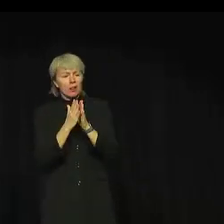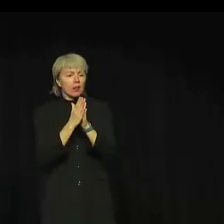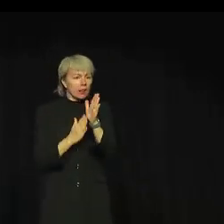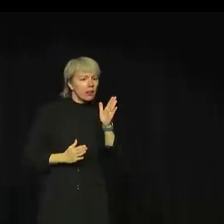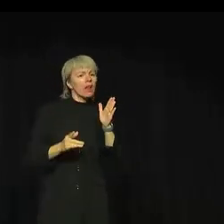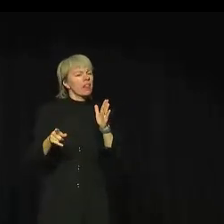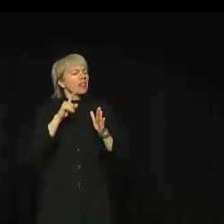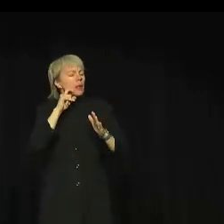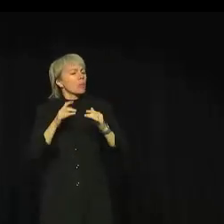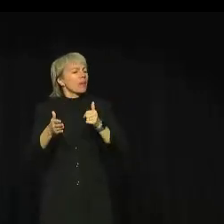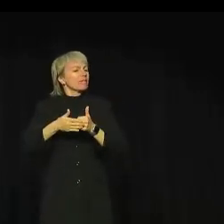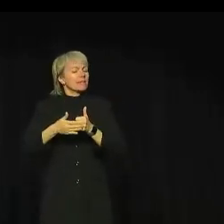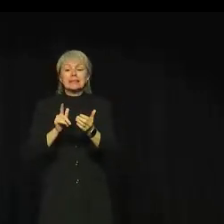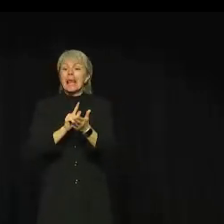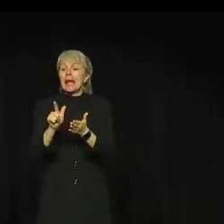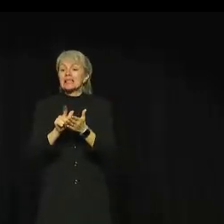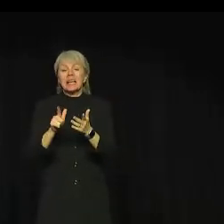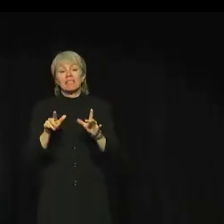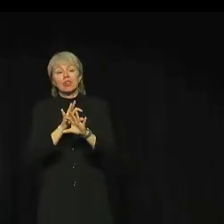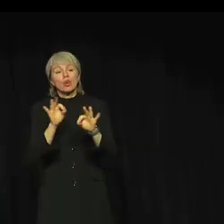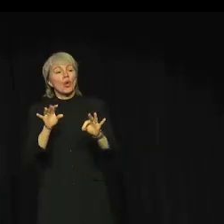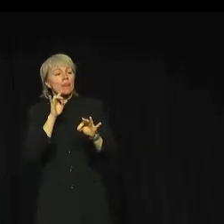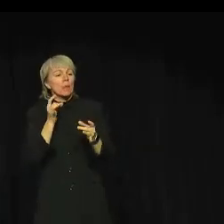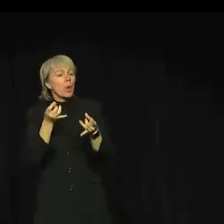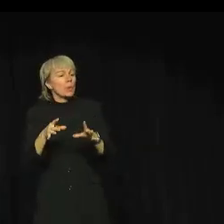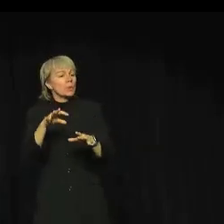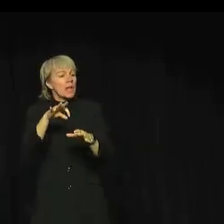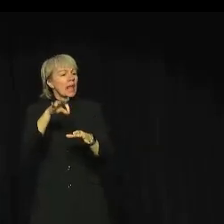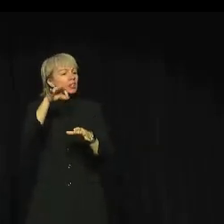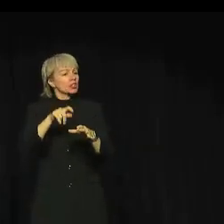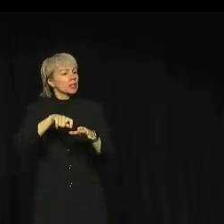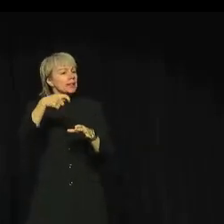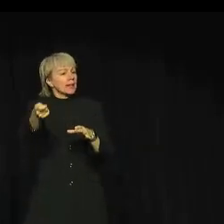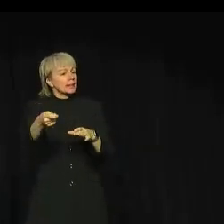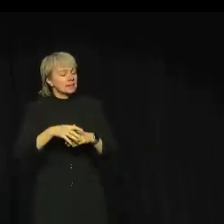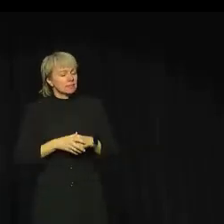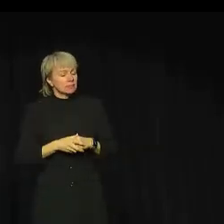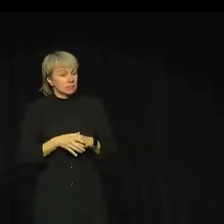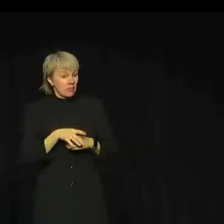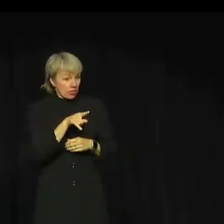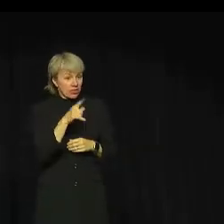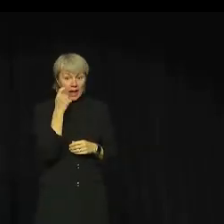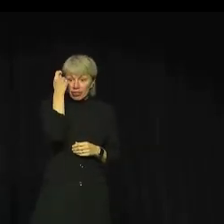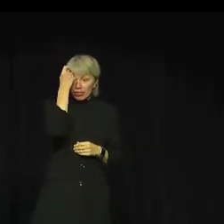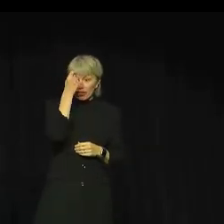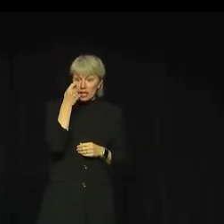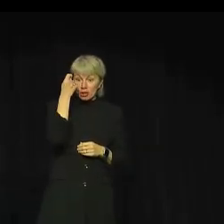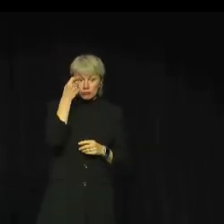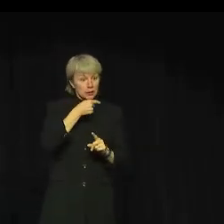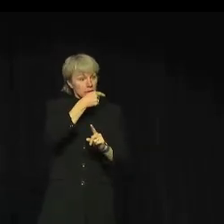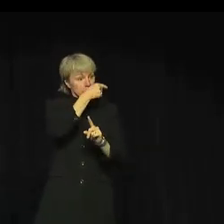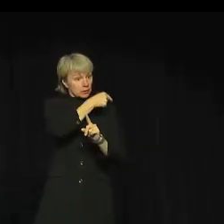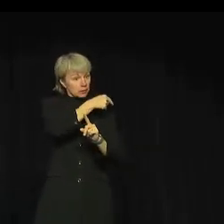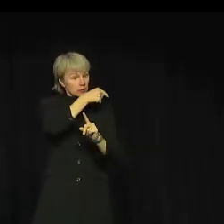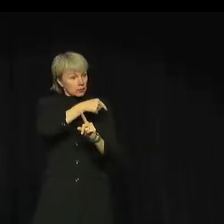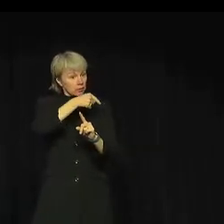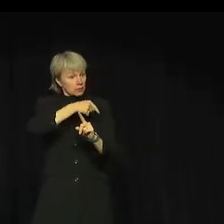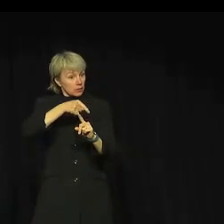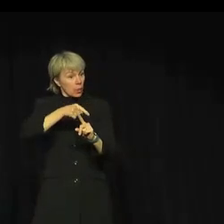they don't, they'll lose their seats in the next election. That was the theory, and that was what we were